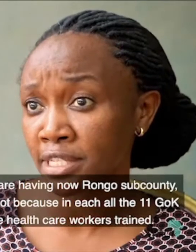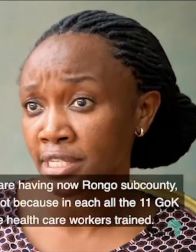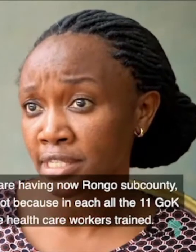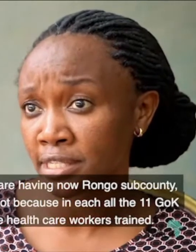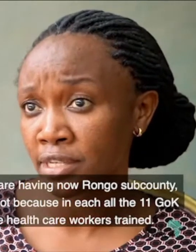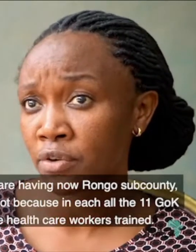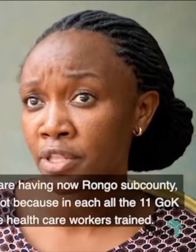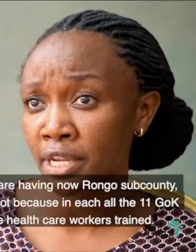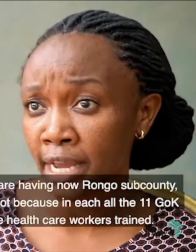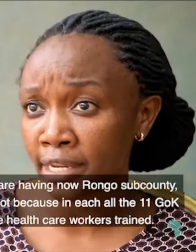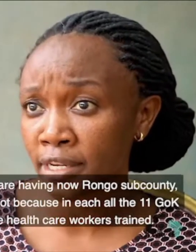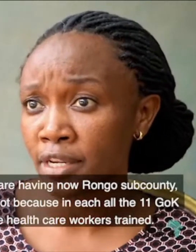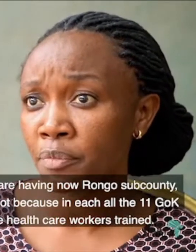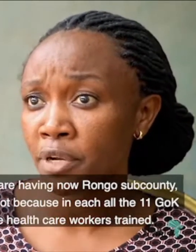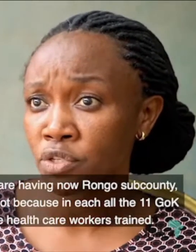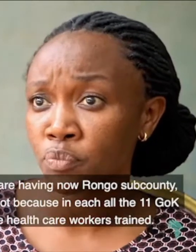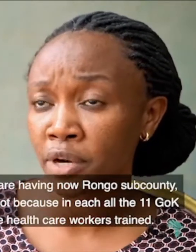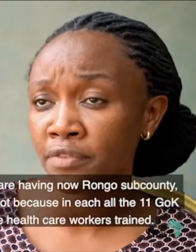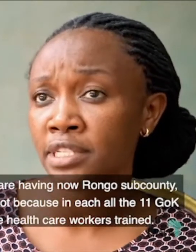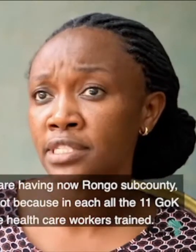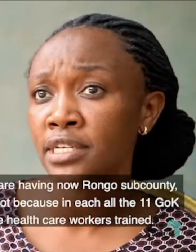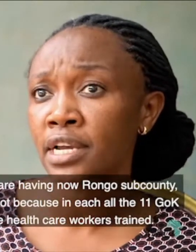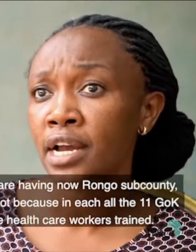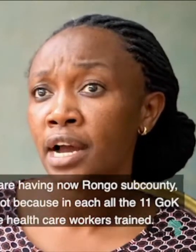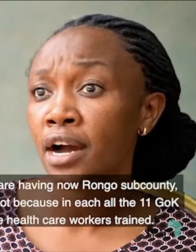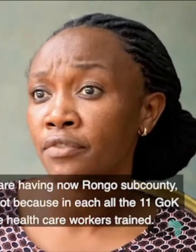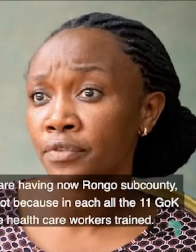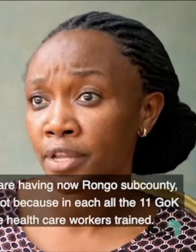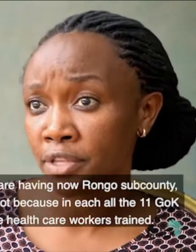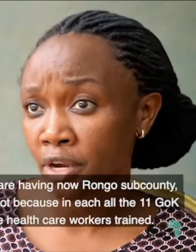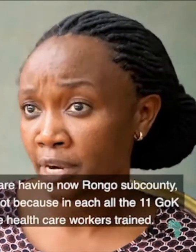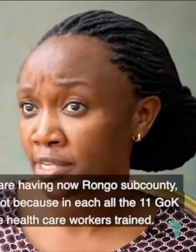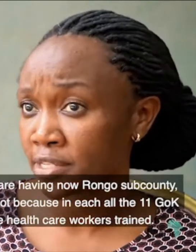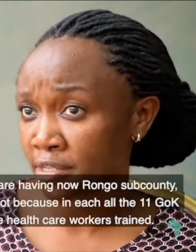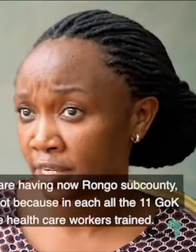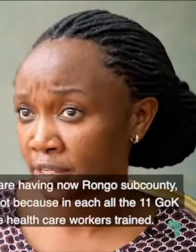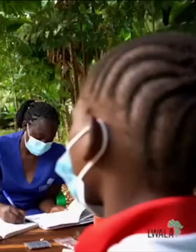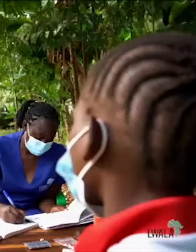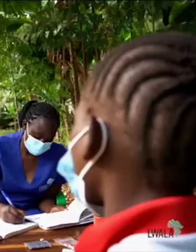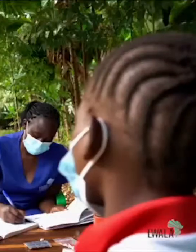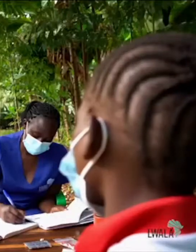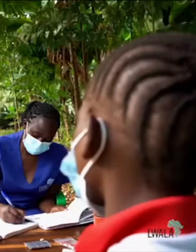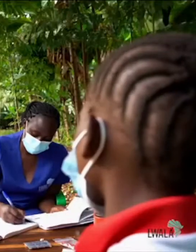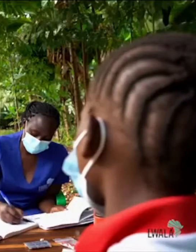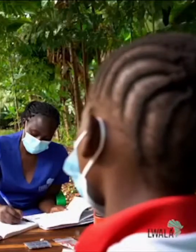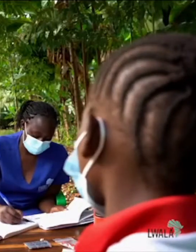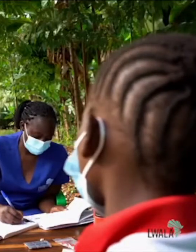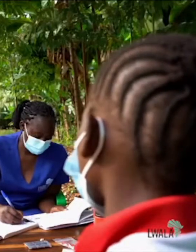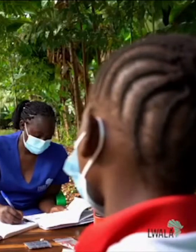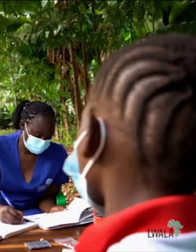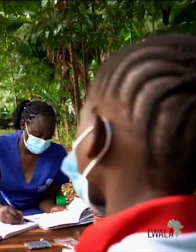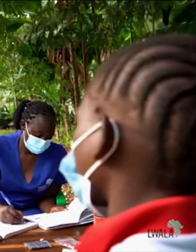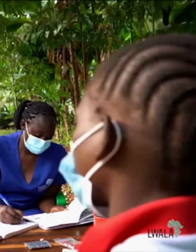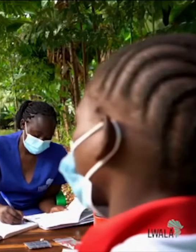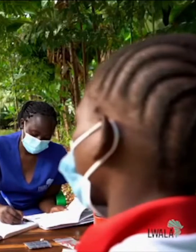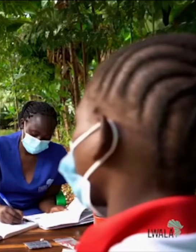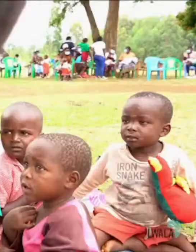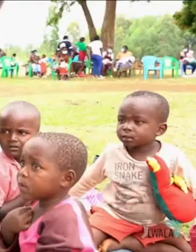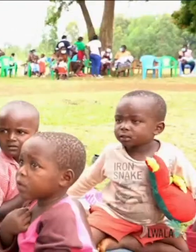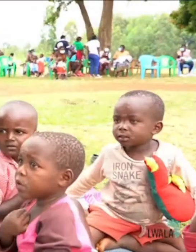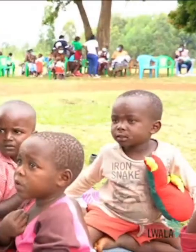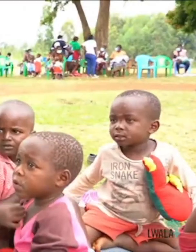GOK facilities, okay, the 9 plus 2 private, have healthcare workers trained. According to Case Foundation,